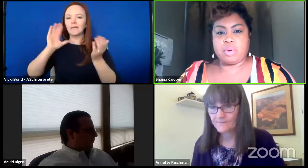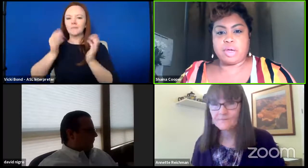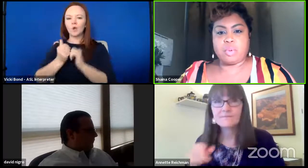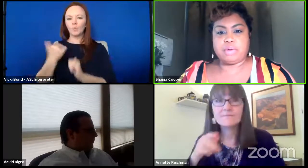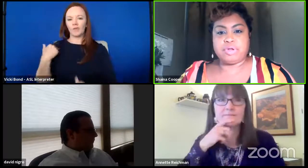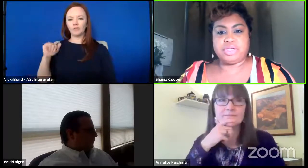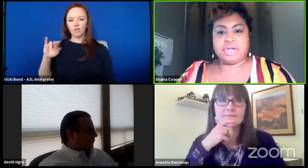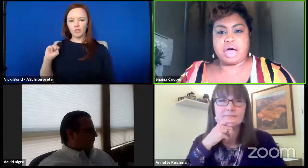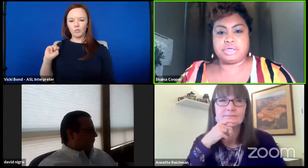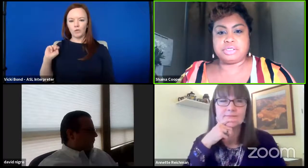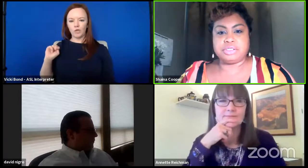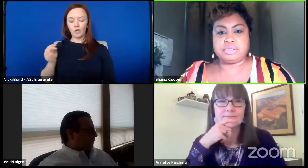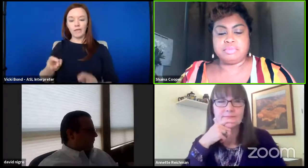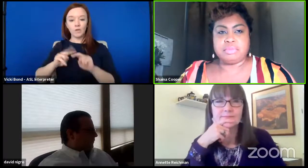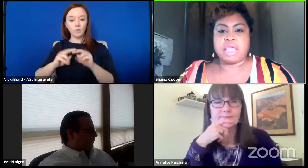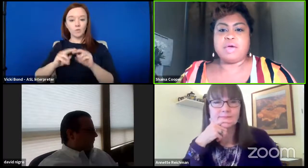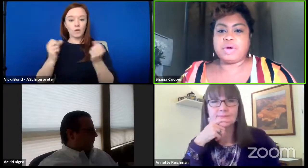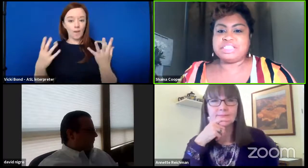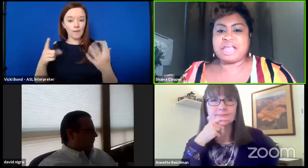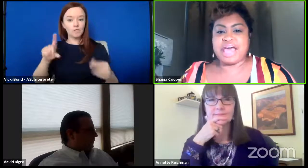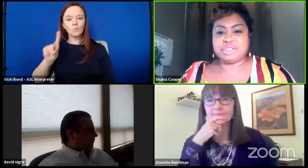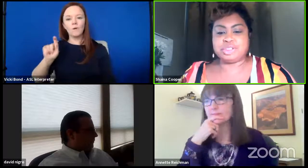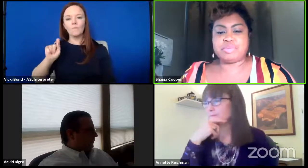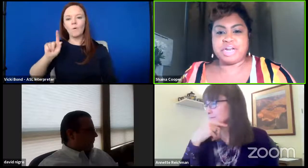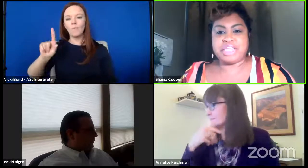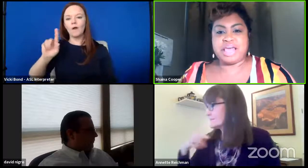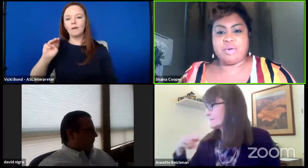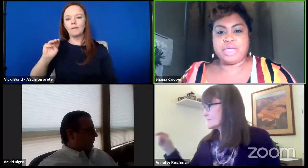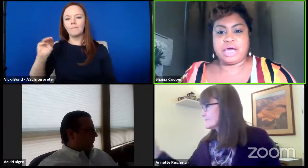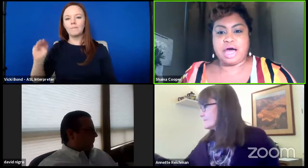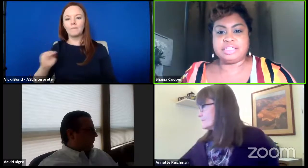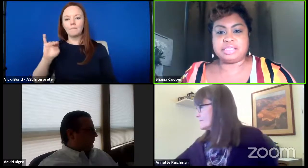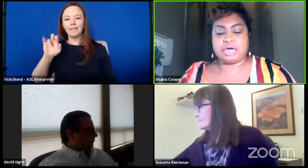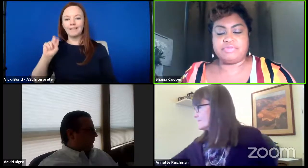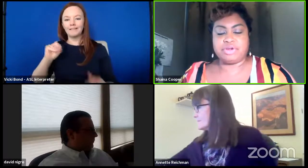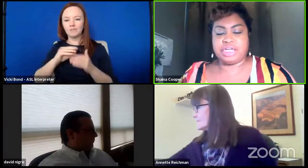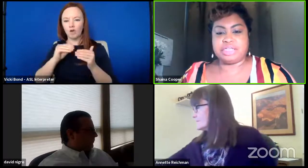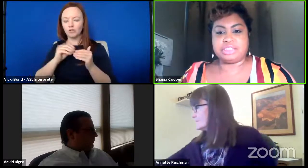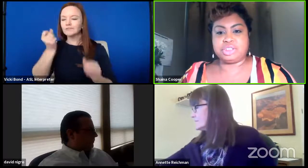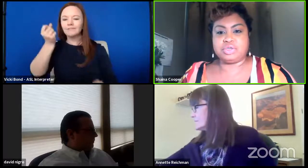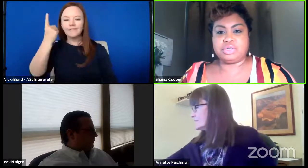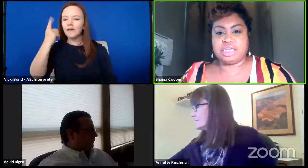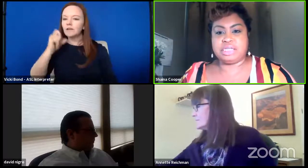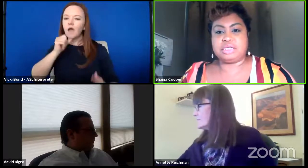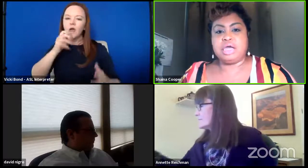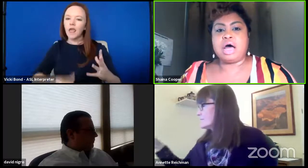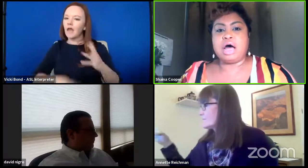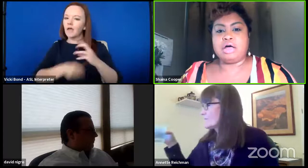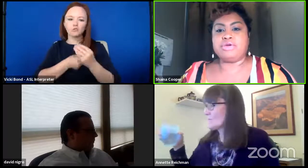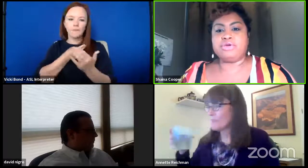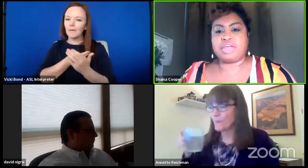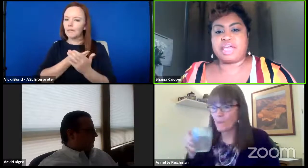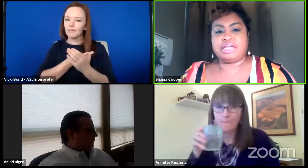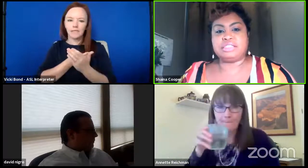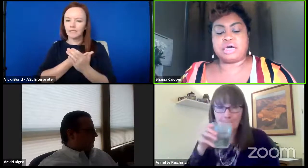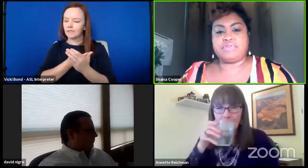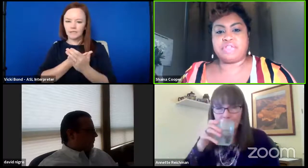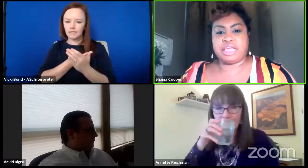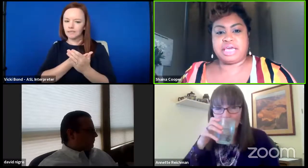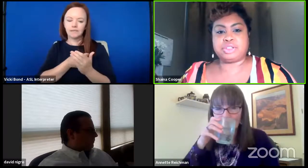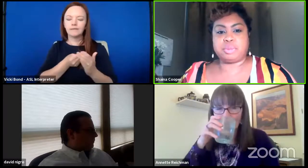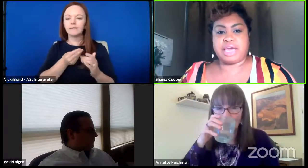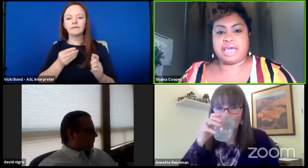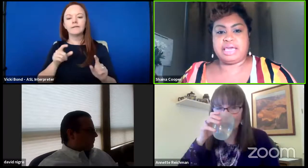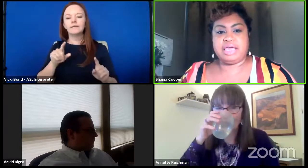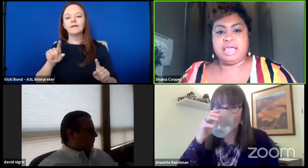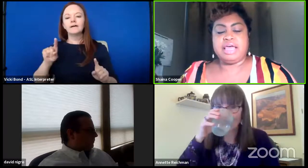about $1.1 million. It wasn't extra money that we got to cover any additional needs other than to cover